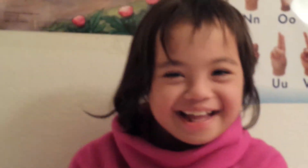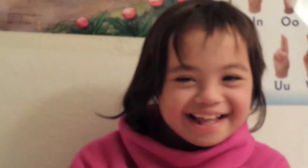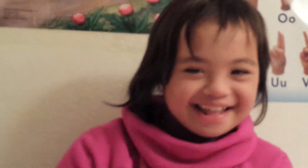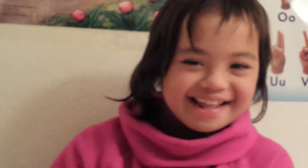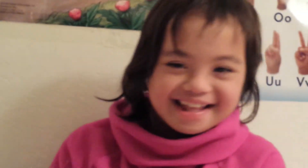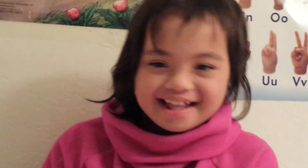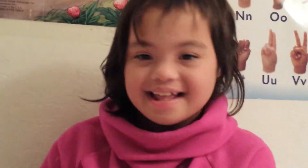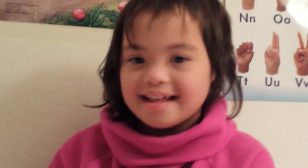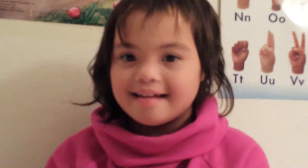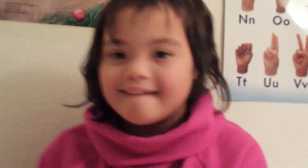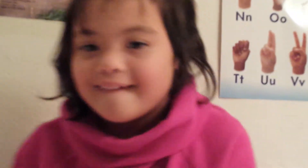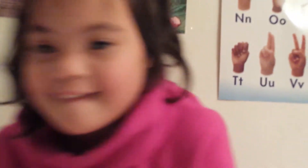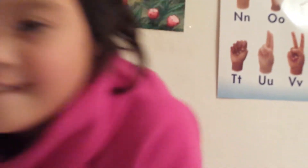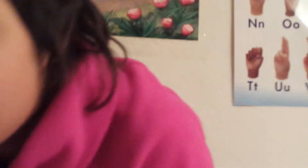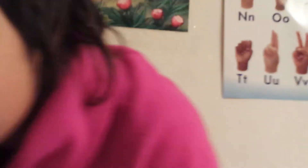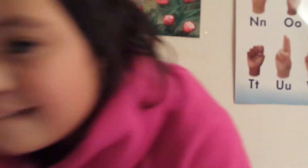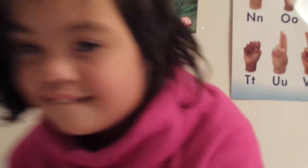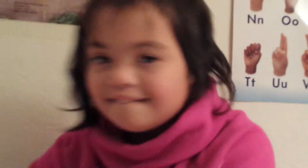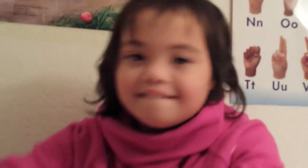Did you see Cinderella?